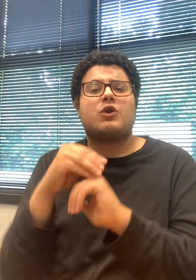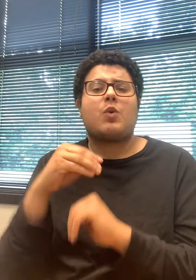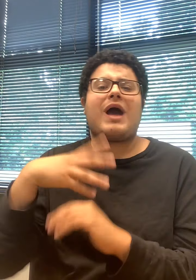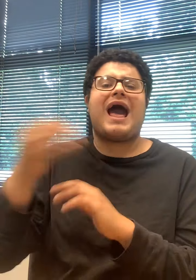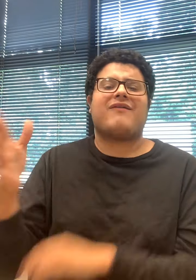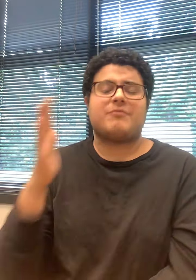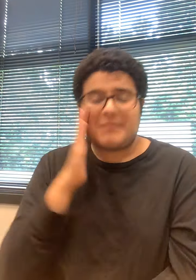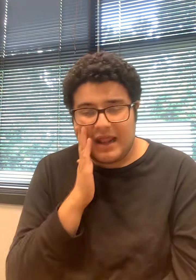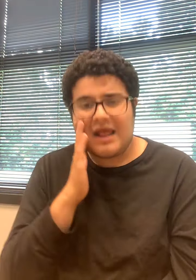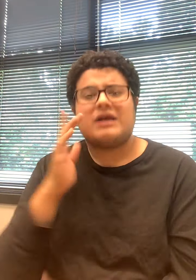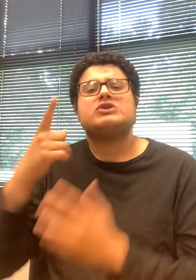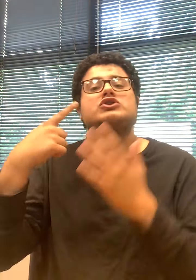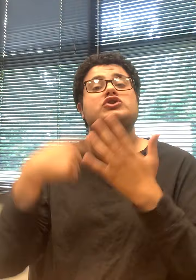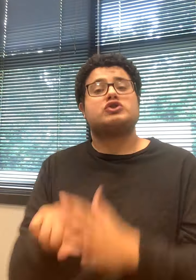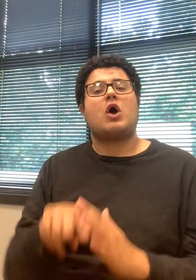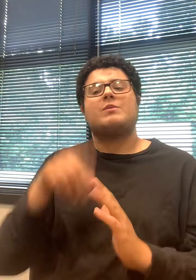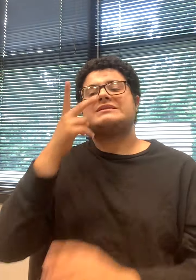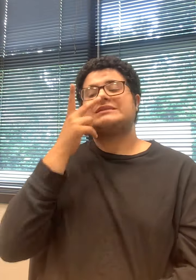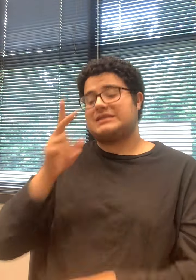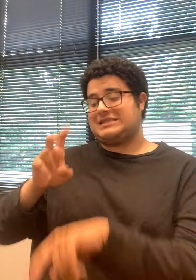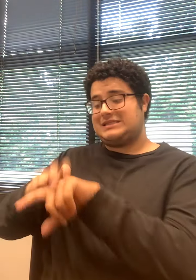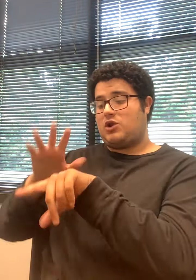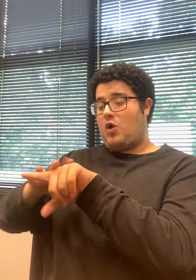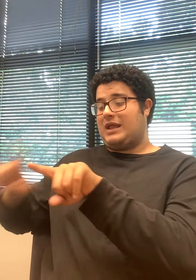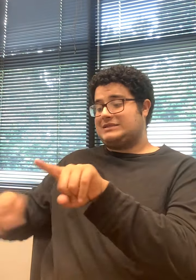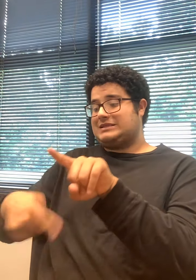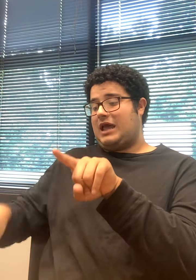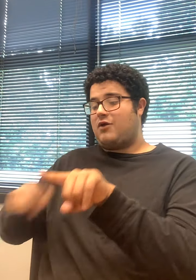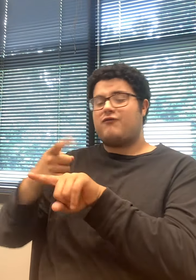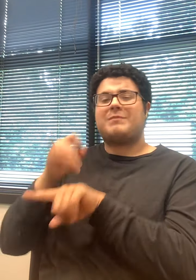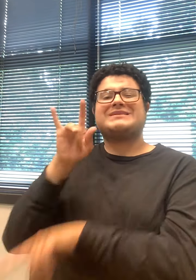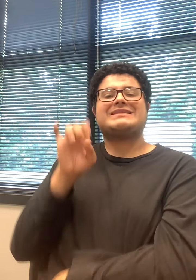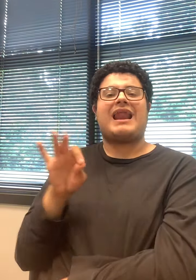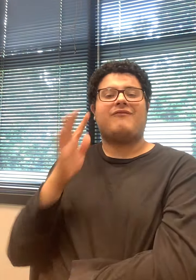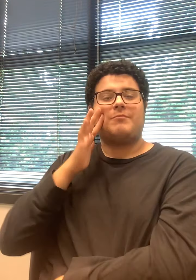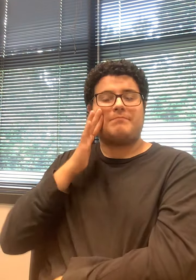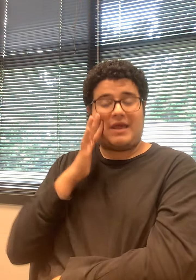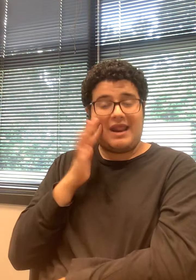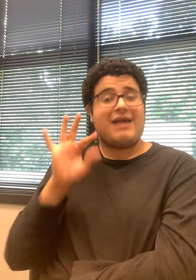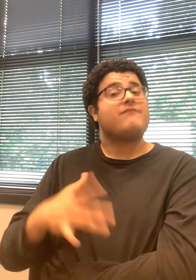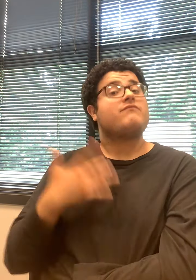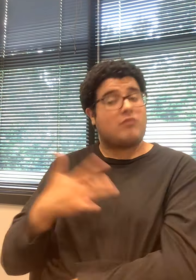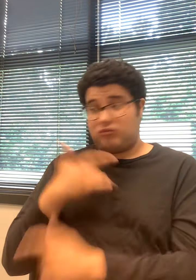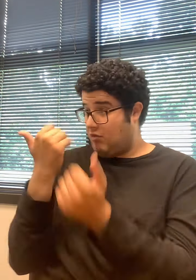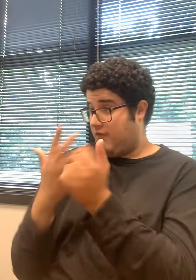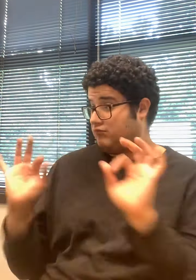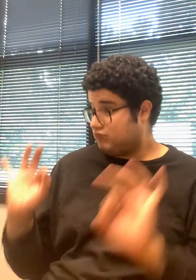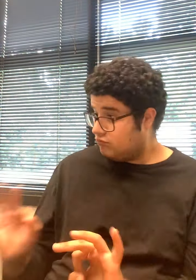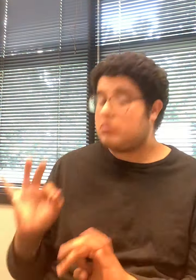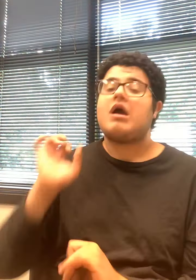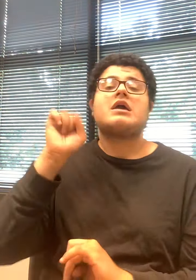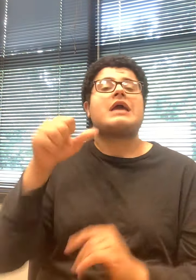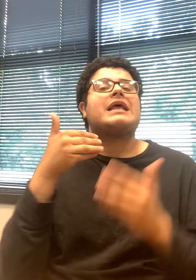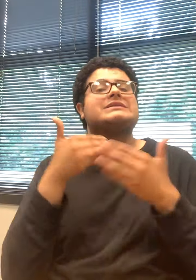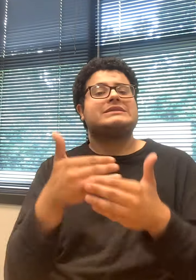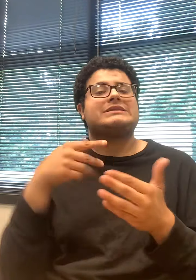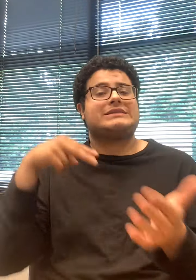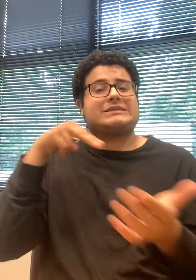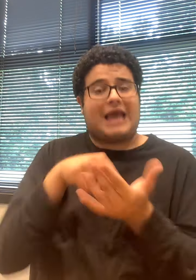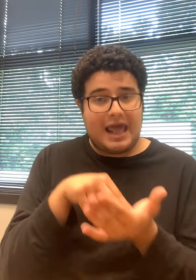start, we like to sit you and dangle you to the side of the bed for a while to see how you feel. If all goes well, we continue with standing and teaching you how to use a